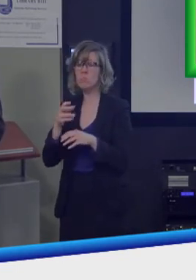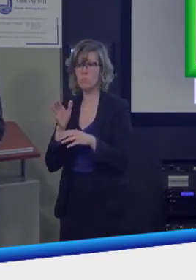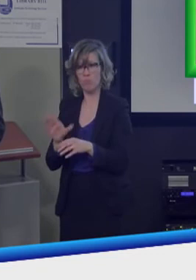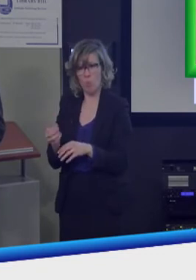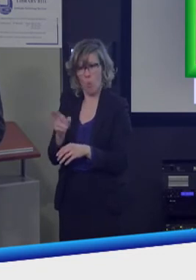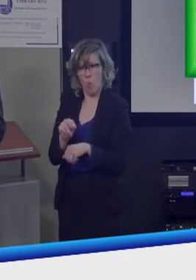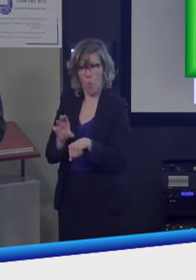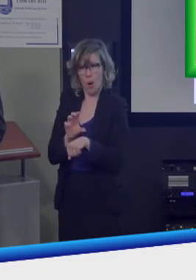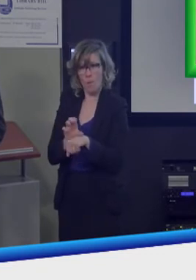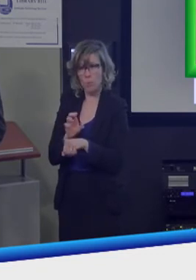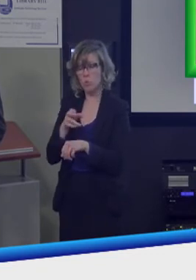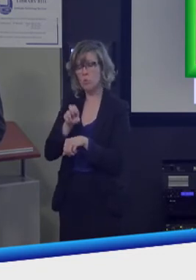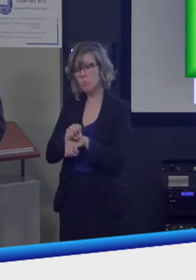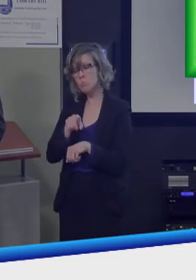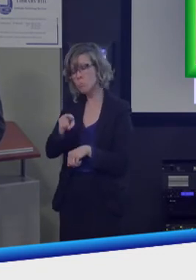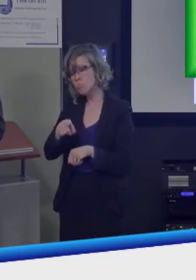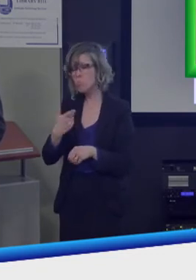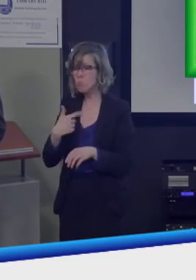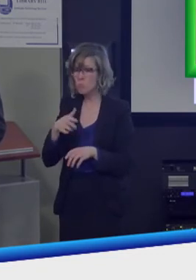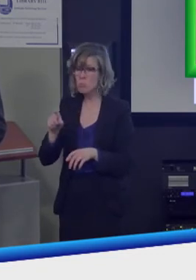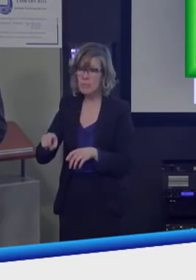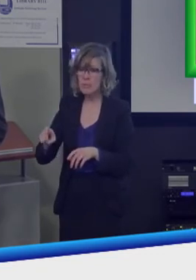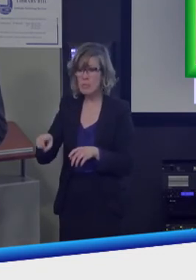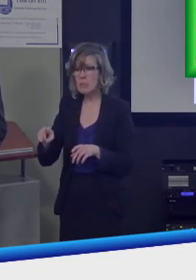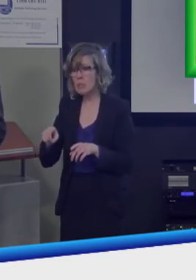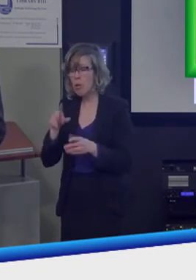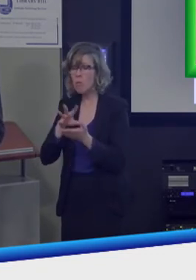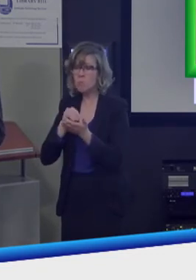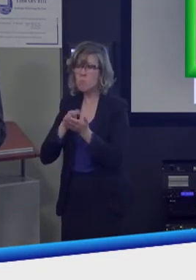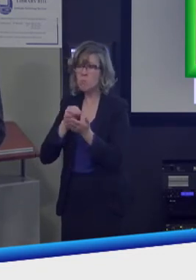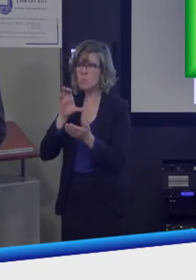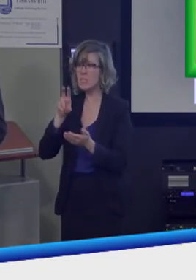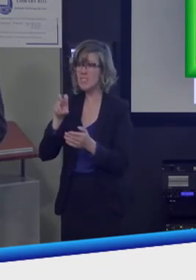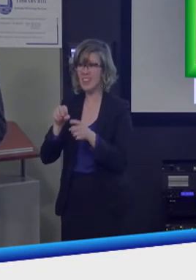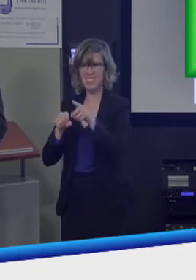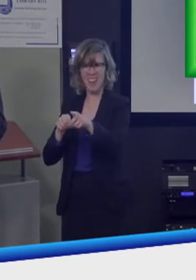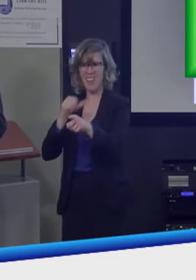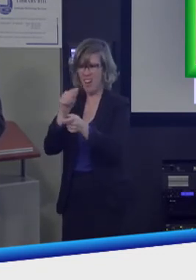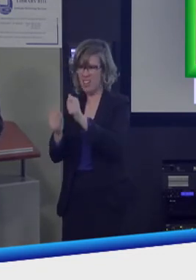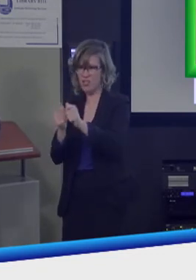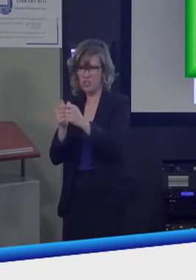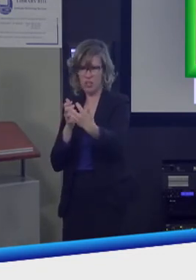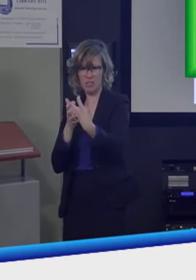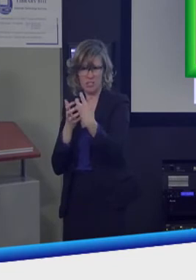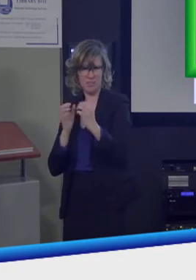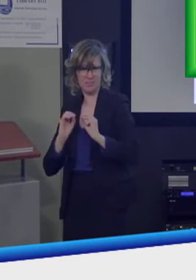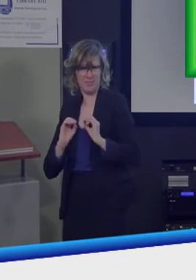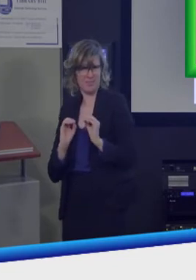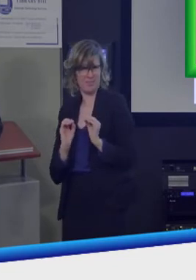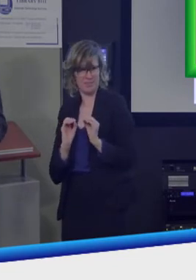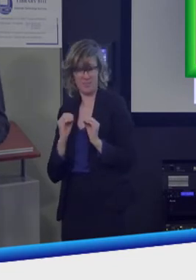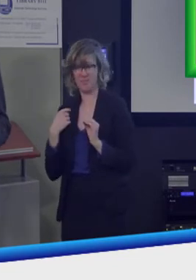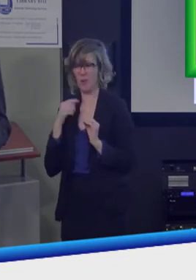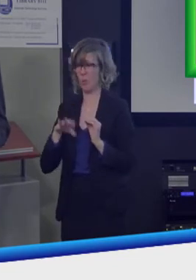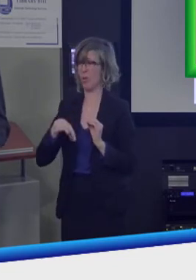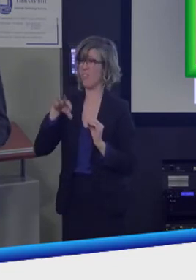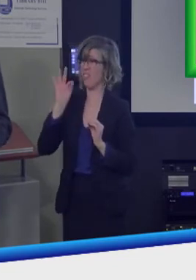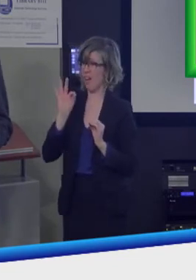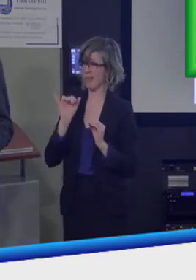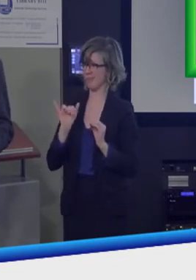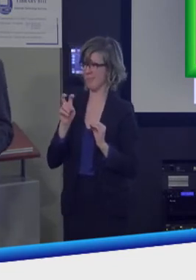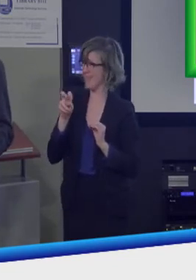workstations, and it taught them how to do CVS. It didn't even adapt to them. And what we found was that even the